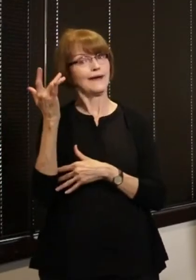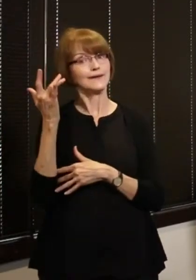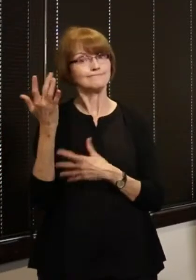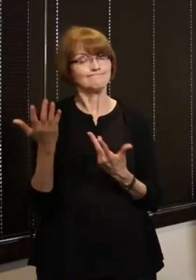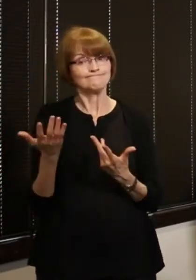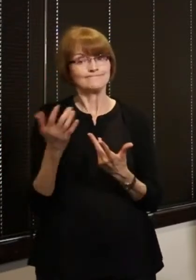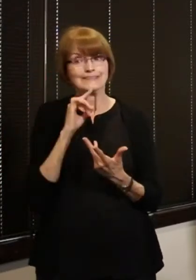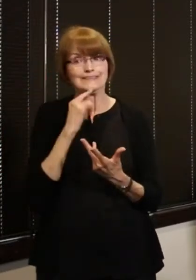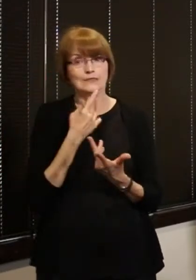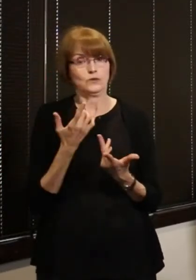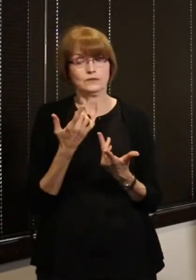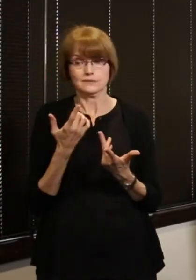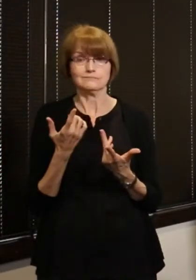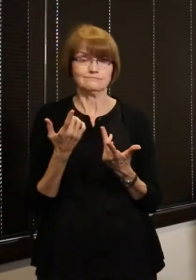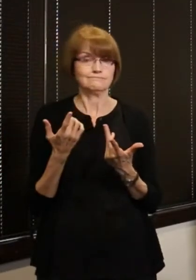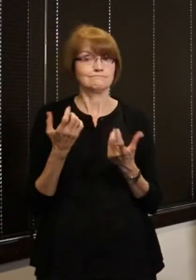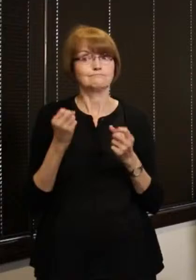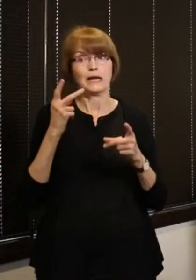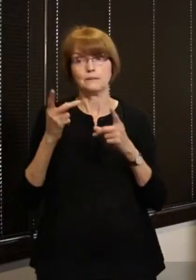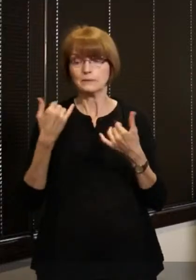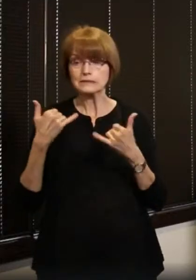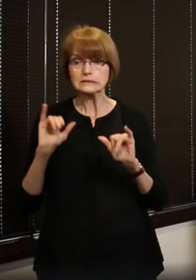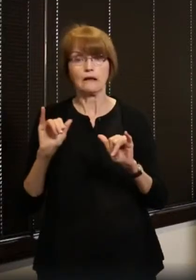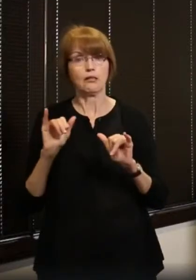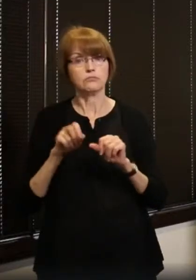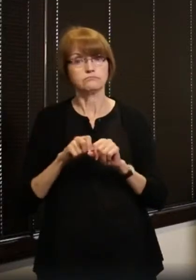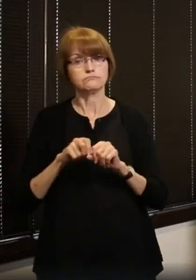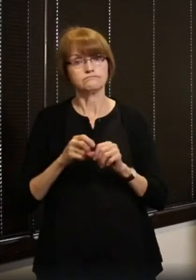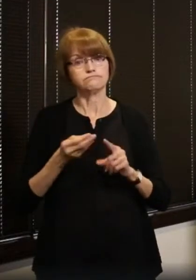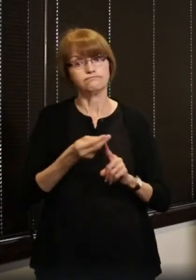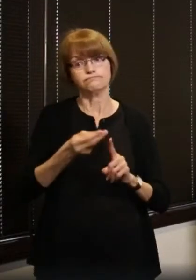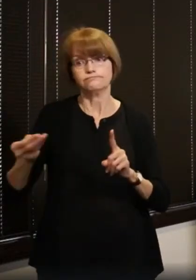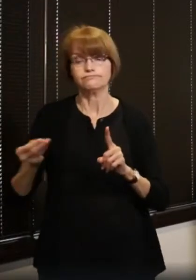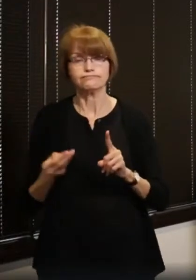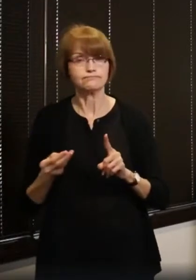a large number of cases circulating out in the community.